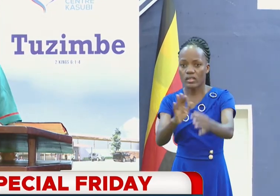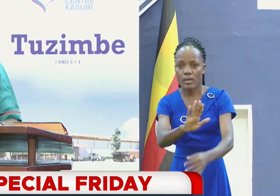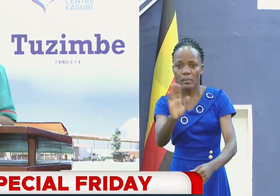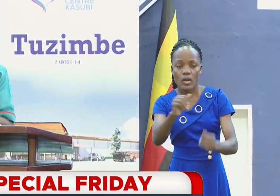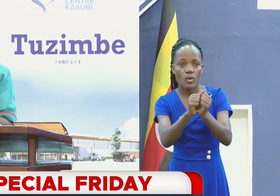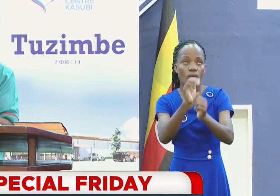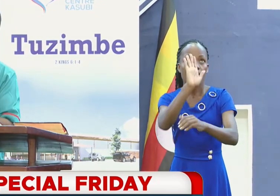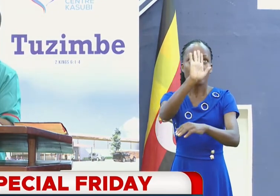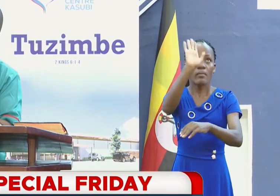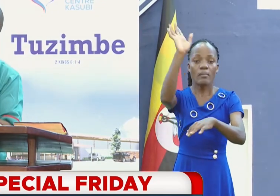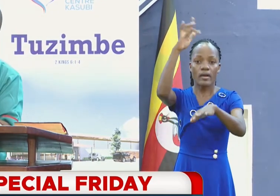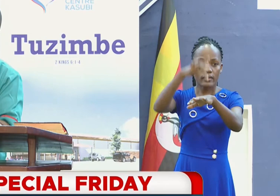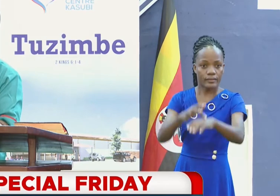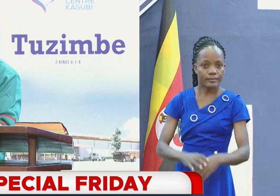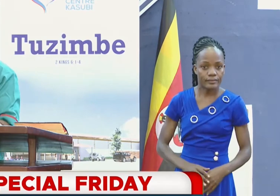touch.